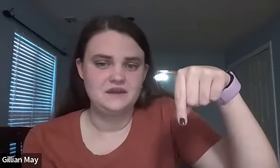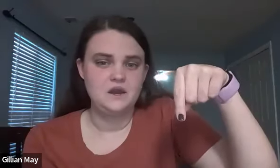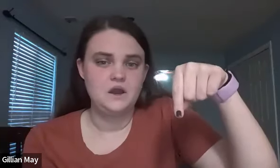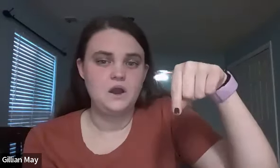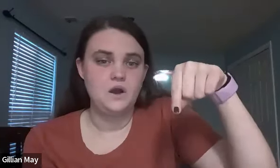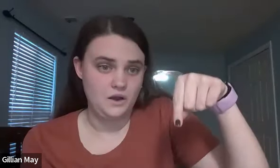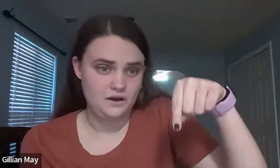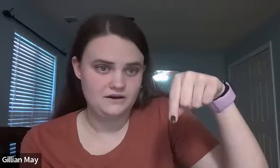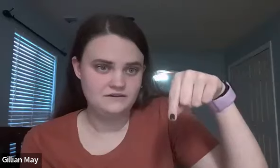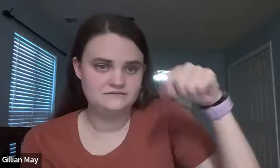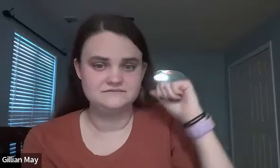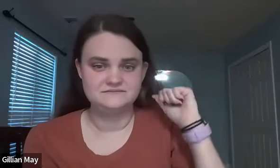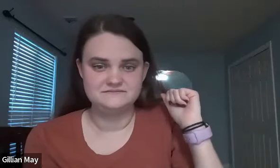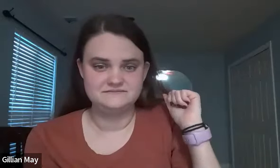Then R.